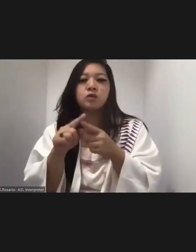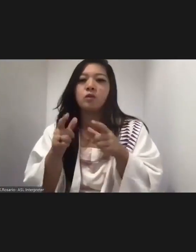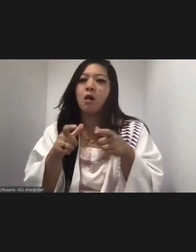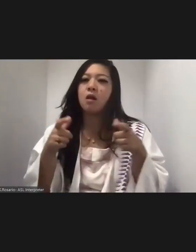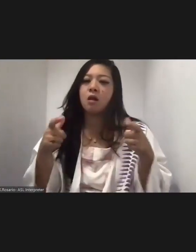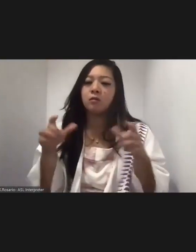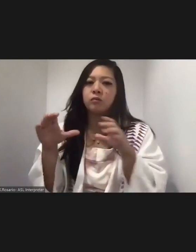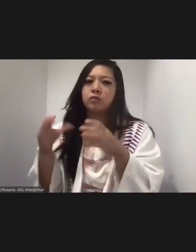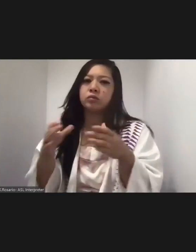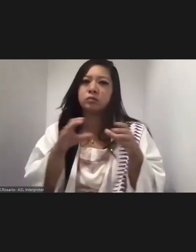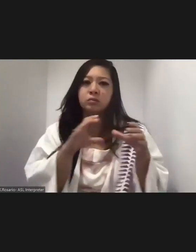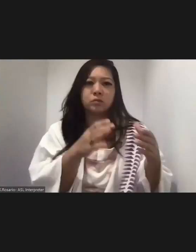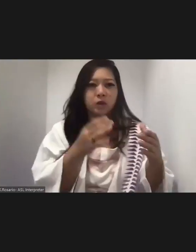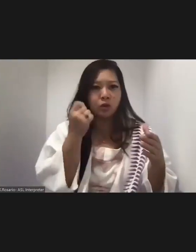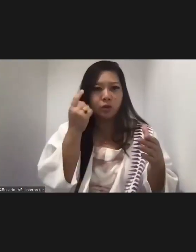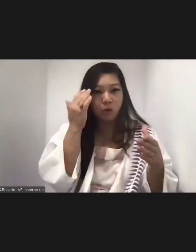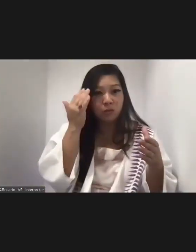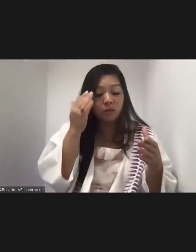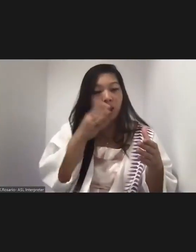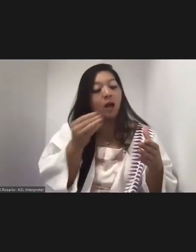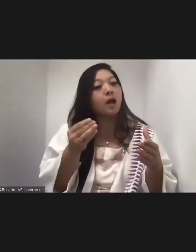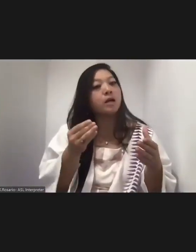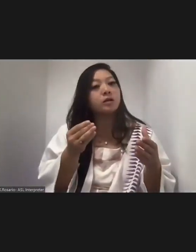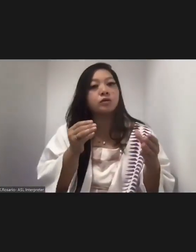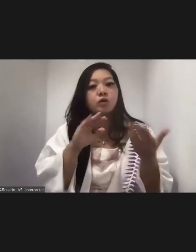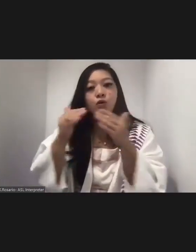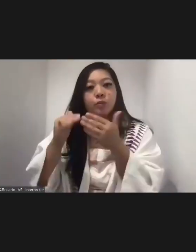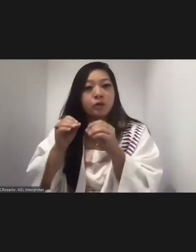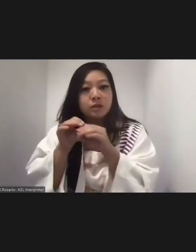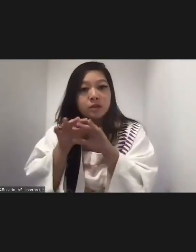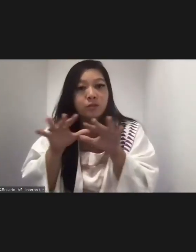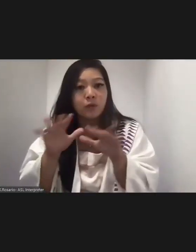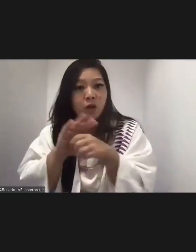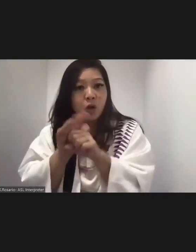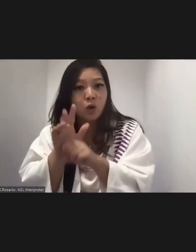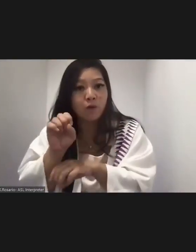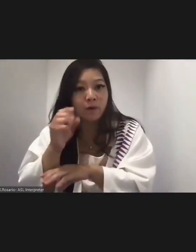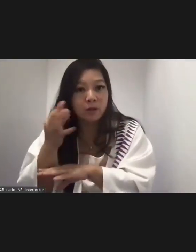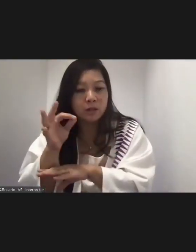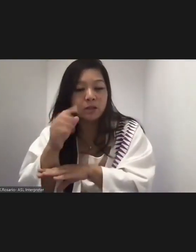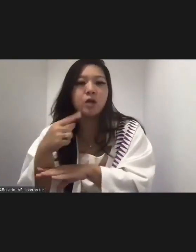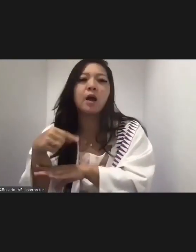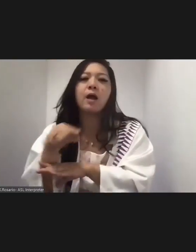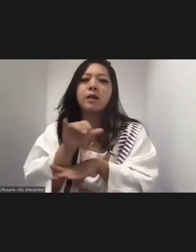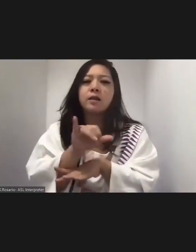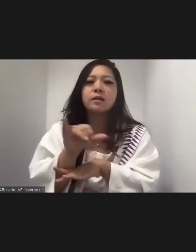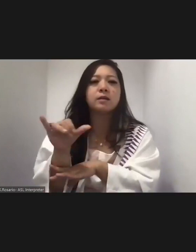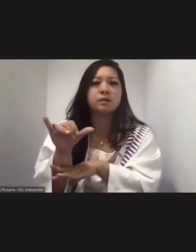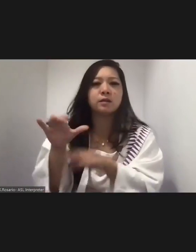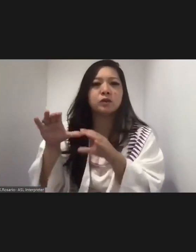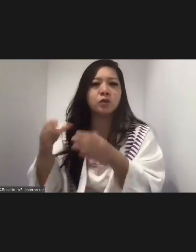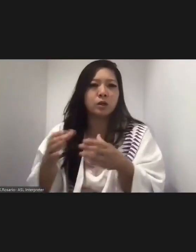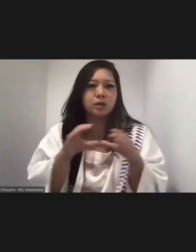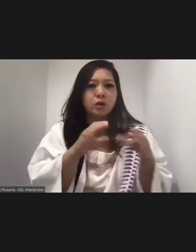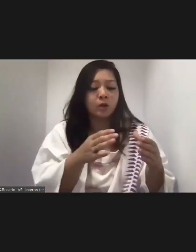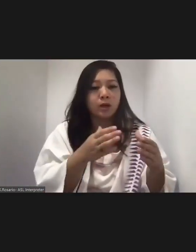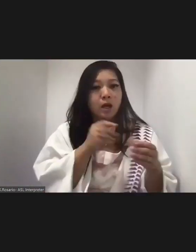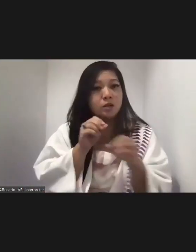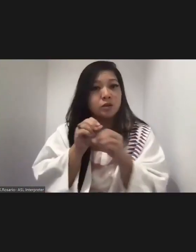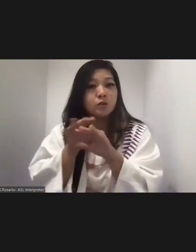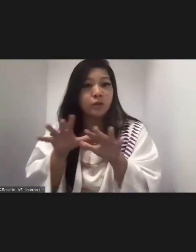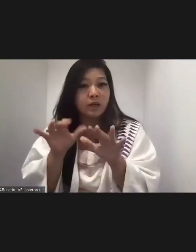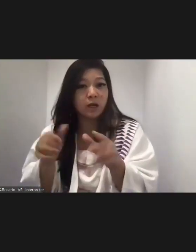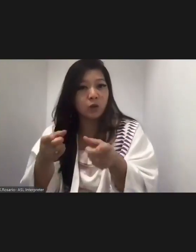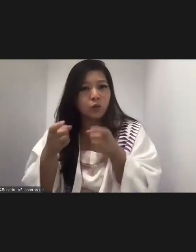cluster and to community spread. And these clusters and spread can